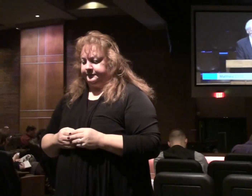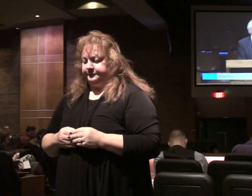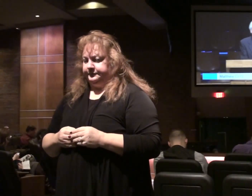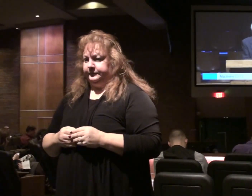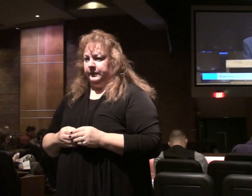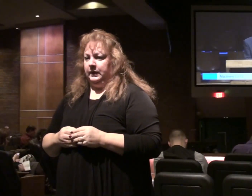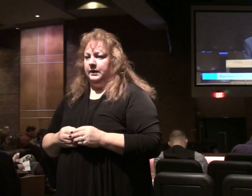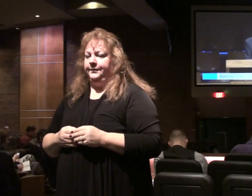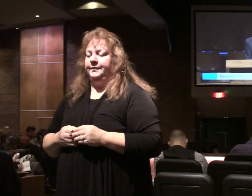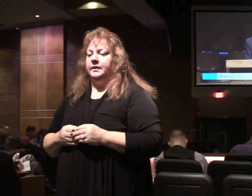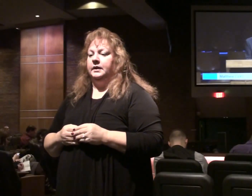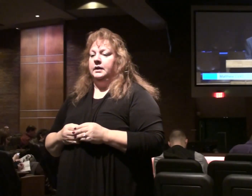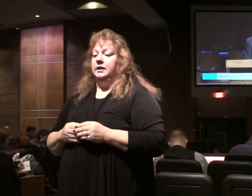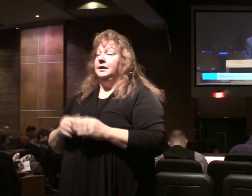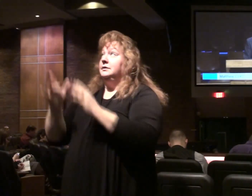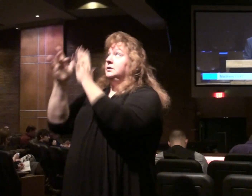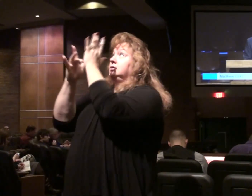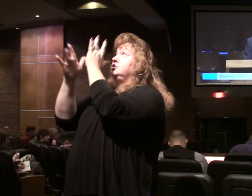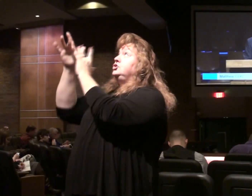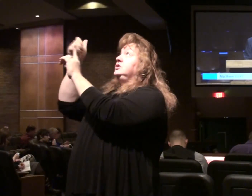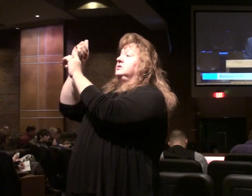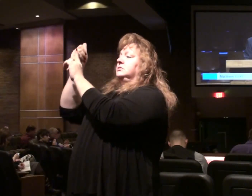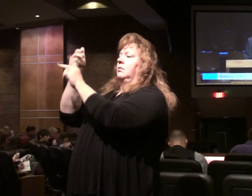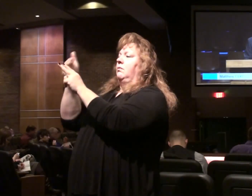They'll talk about the Son of Man.